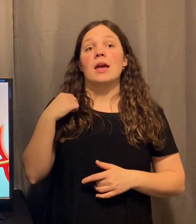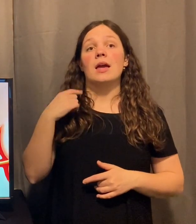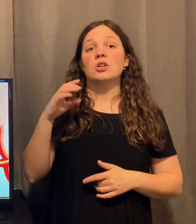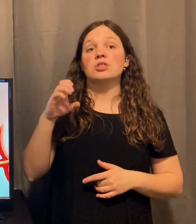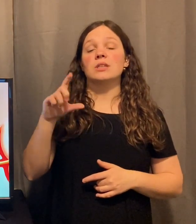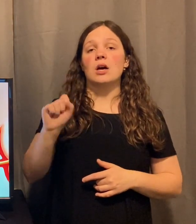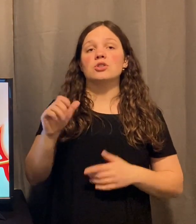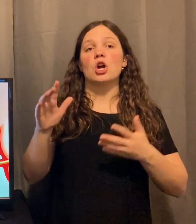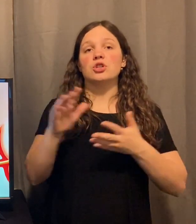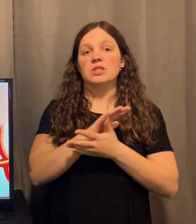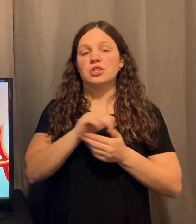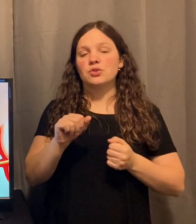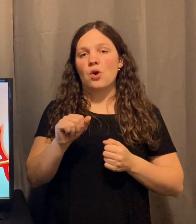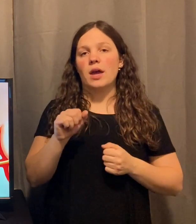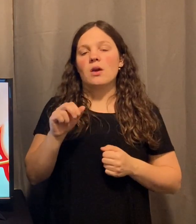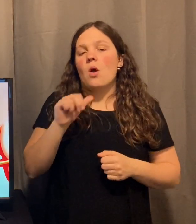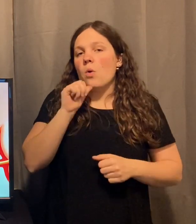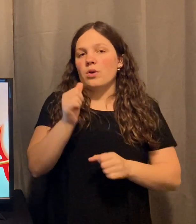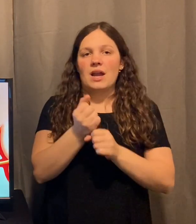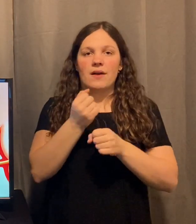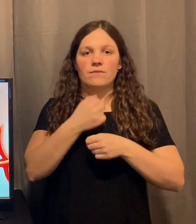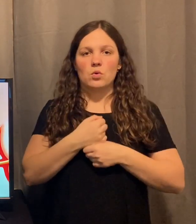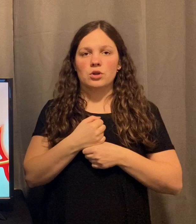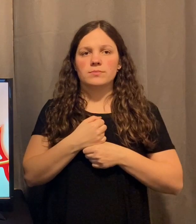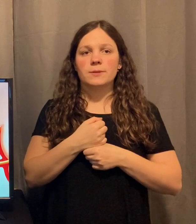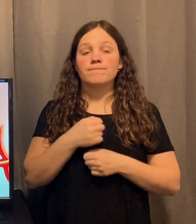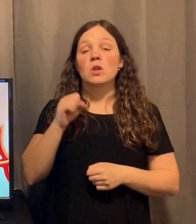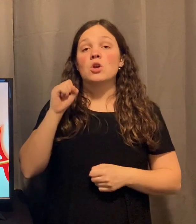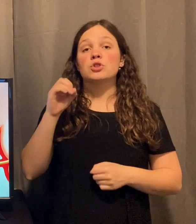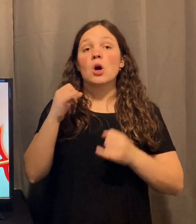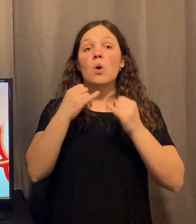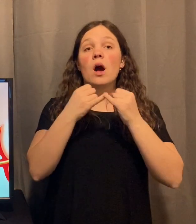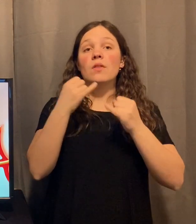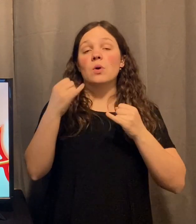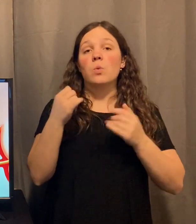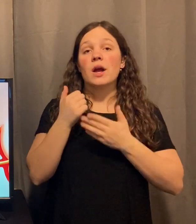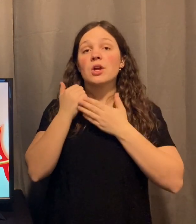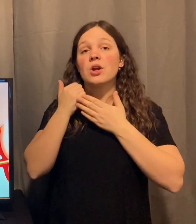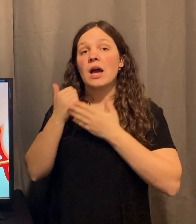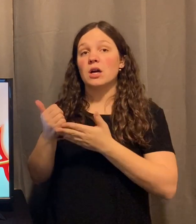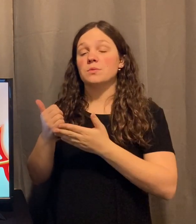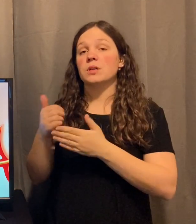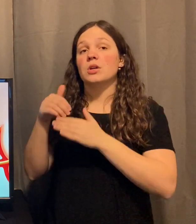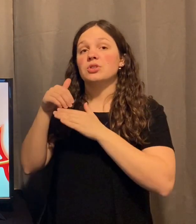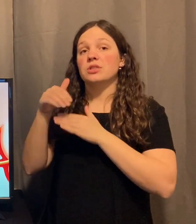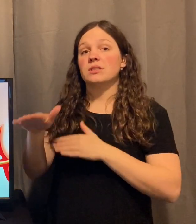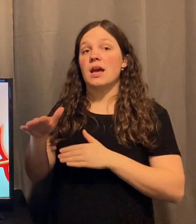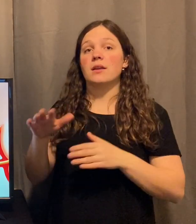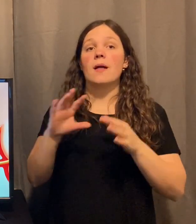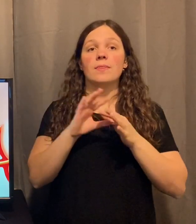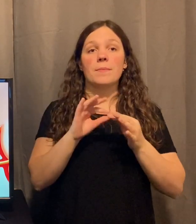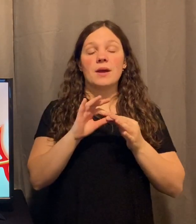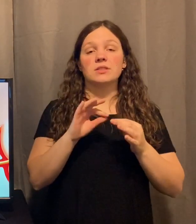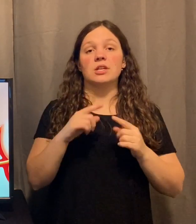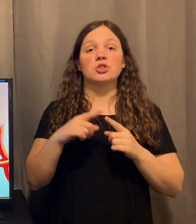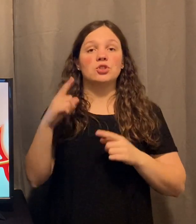hair cells are destroyed or not formed. So the wire helps to send the message to